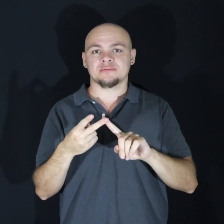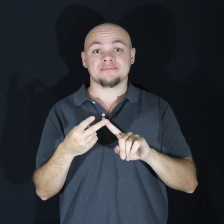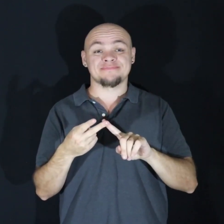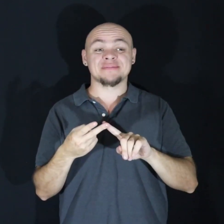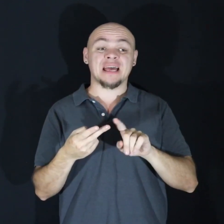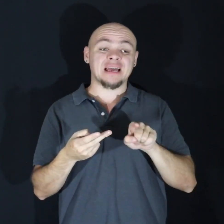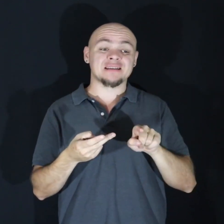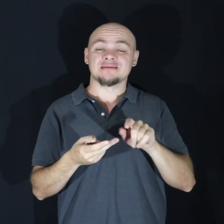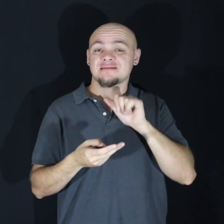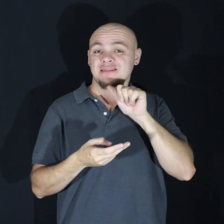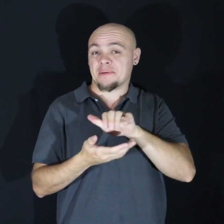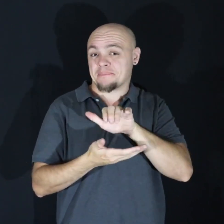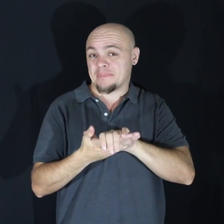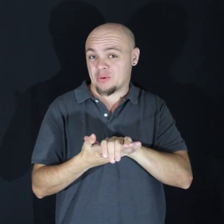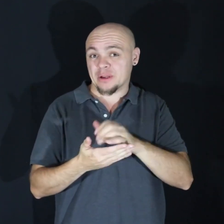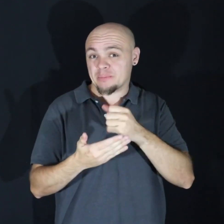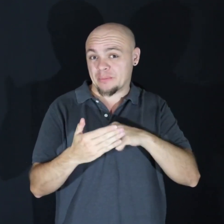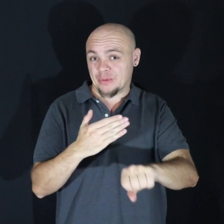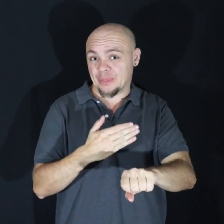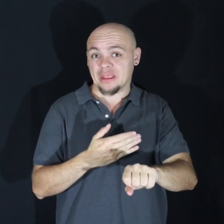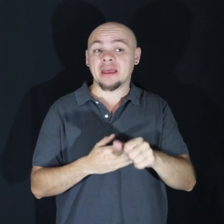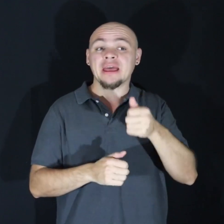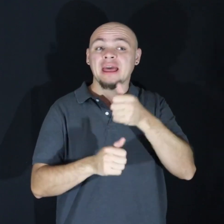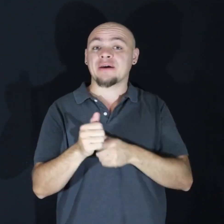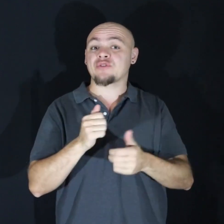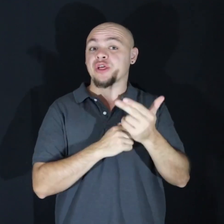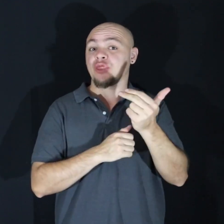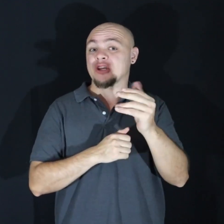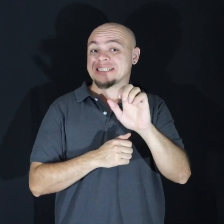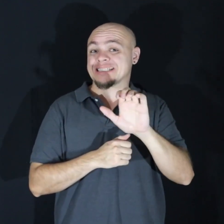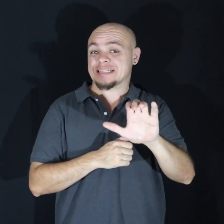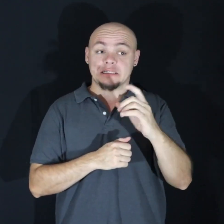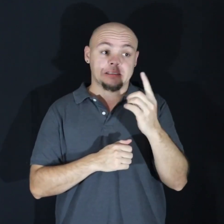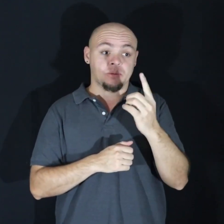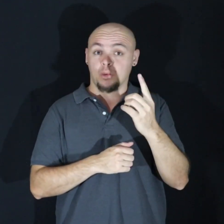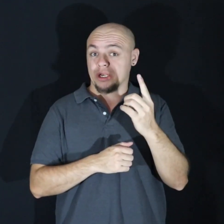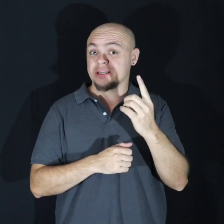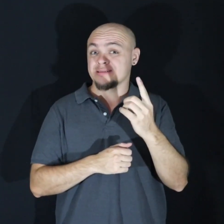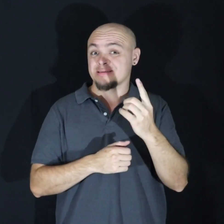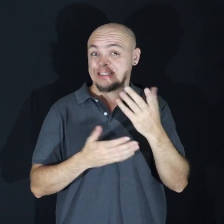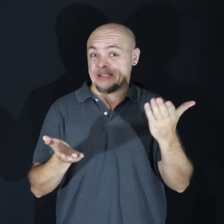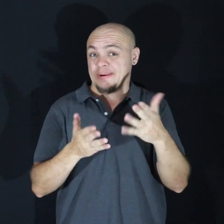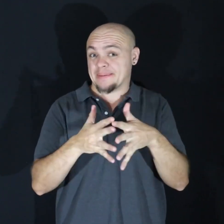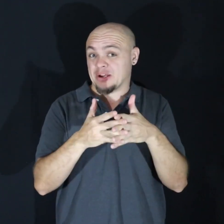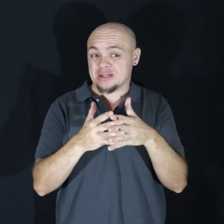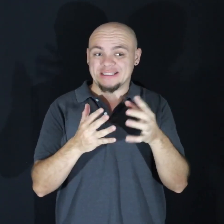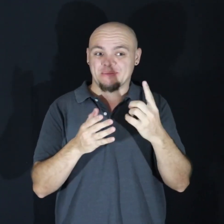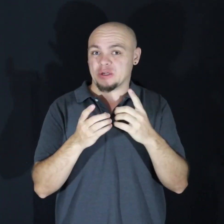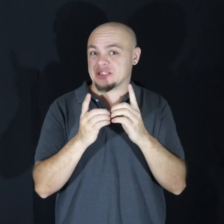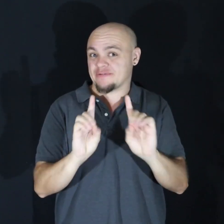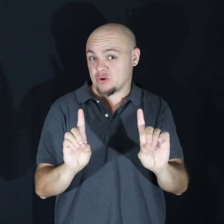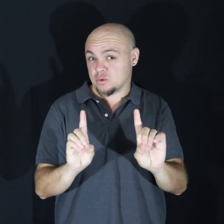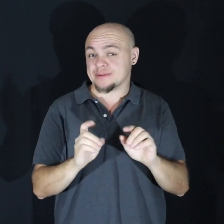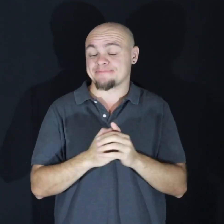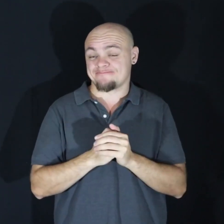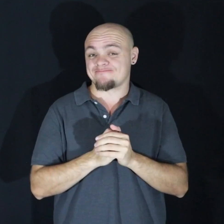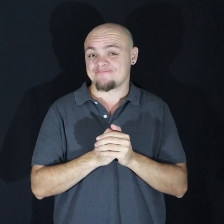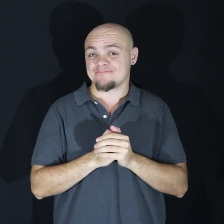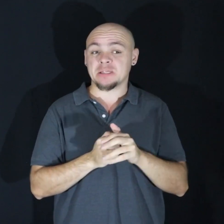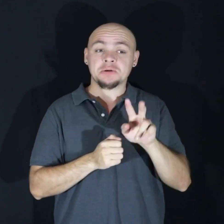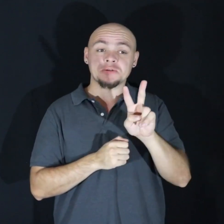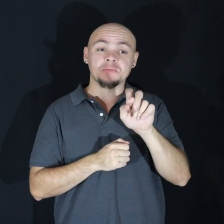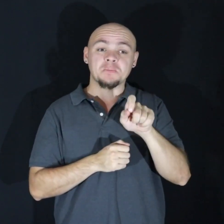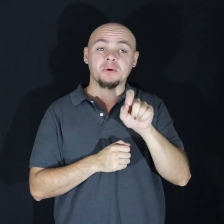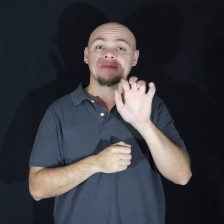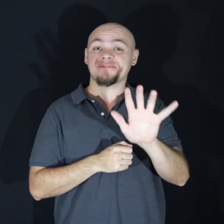births. Every 13 seconds, someone in America gets divorced. That equates to almost